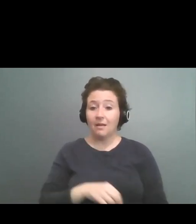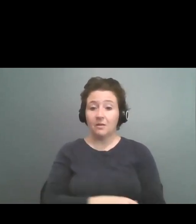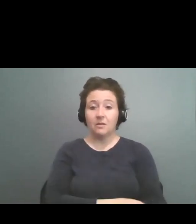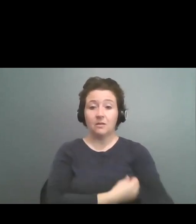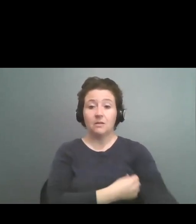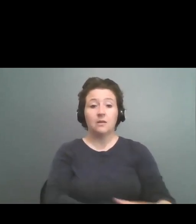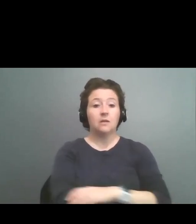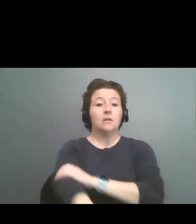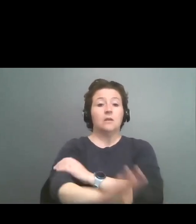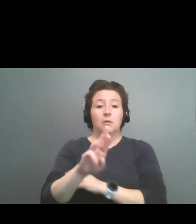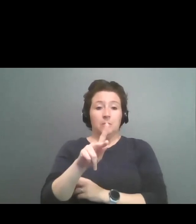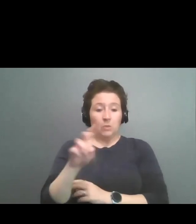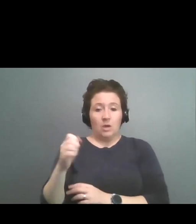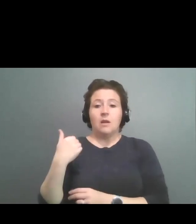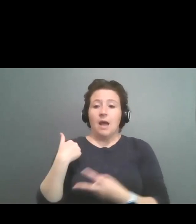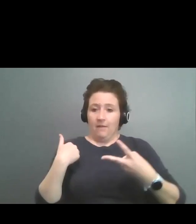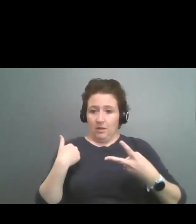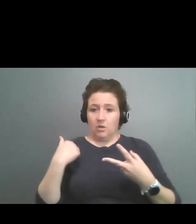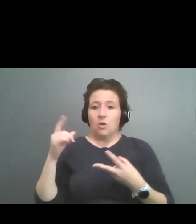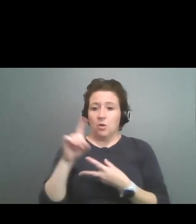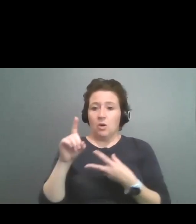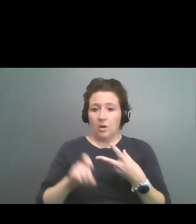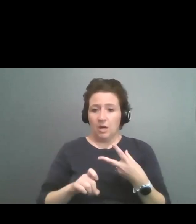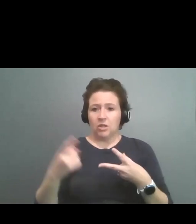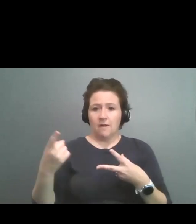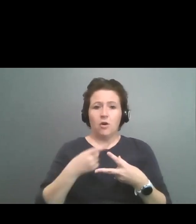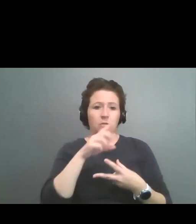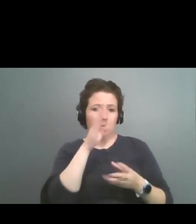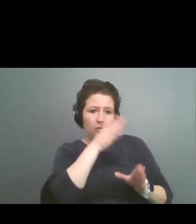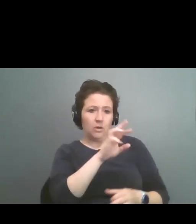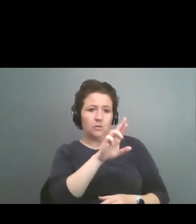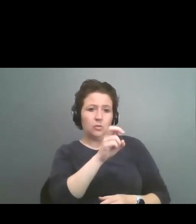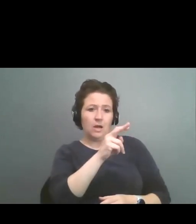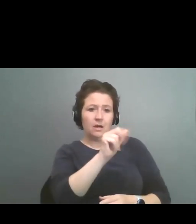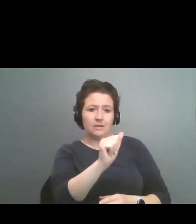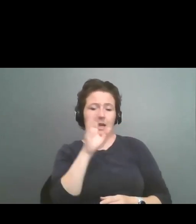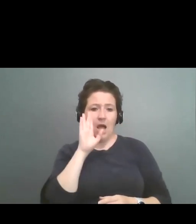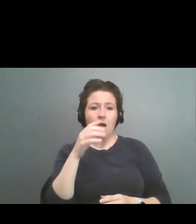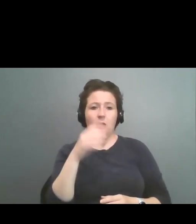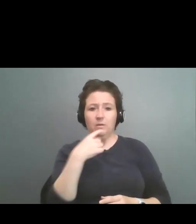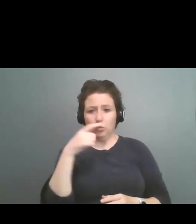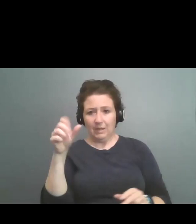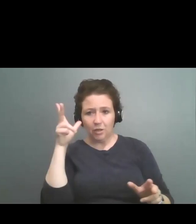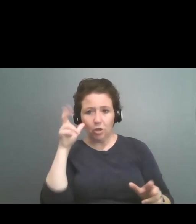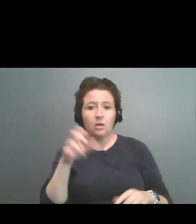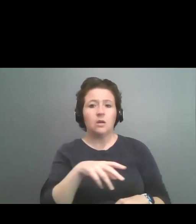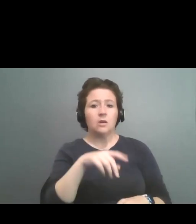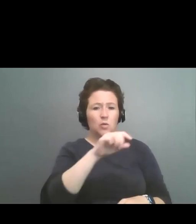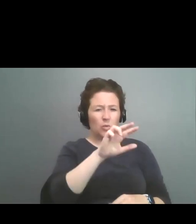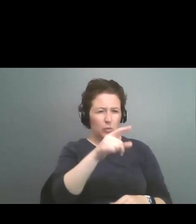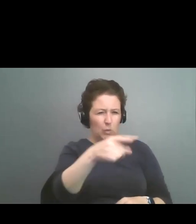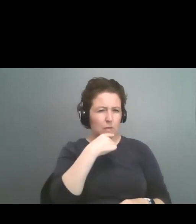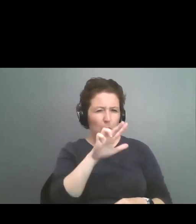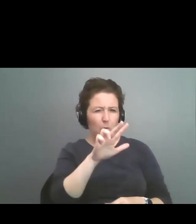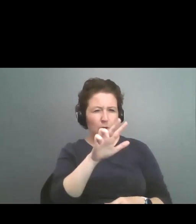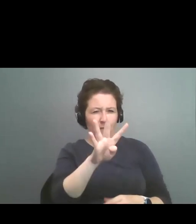Yes, it does look like we have 2 that have popped up. The first one for Roxanna, I'll just read it aloud so everyone can hear it. Are those 34,000